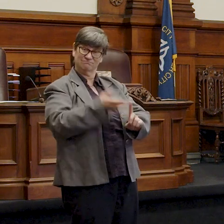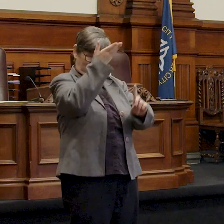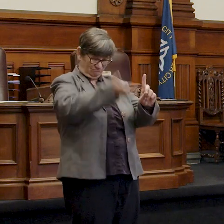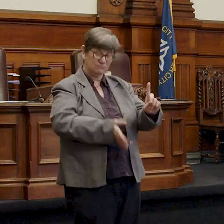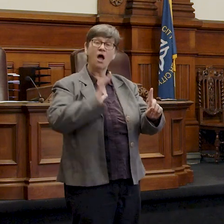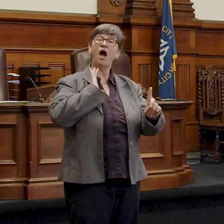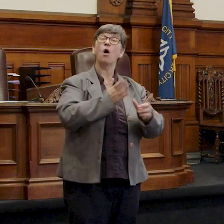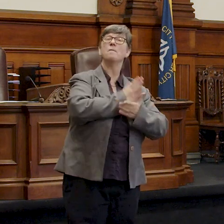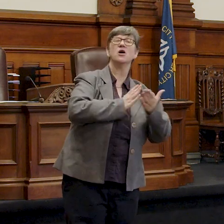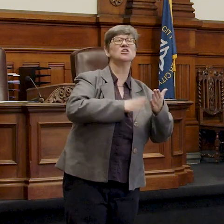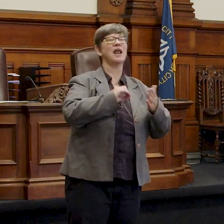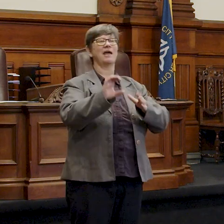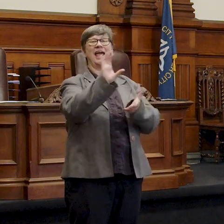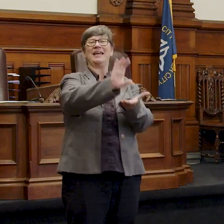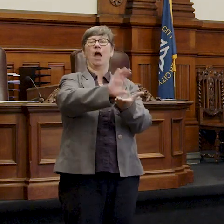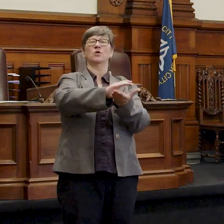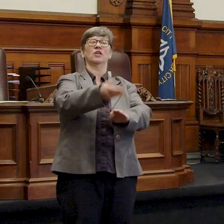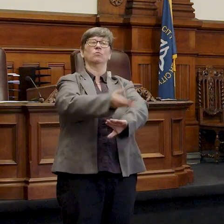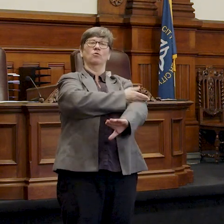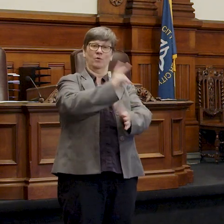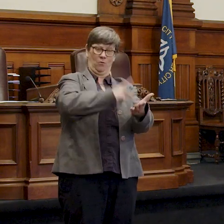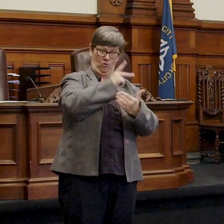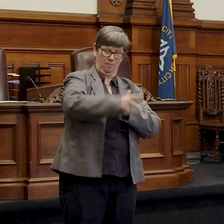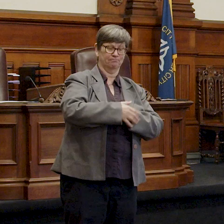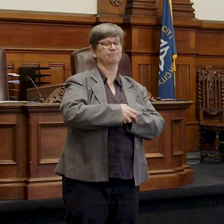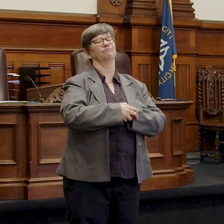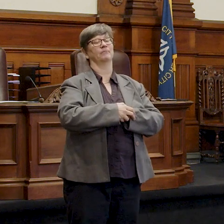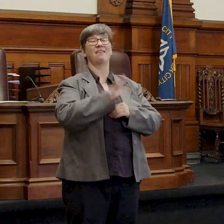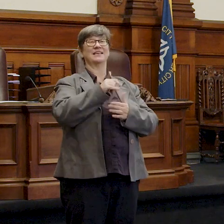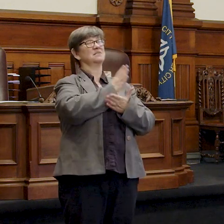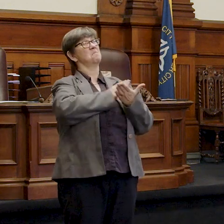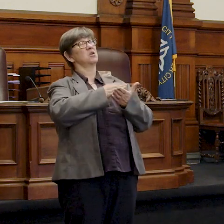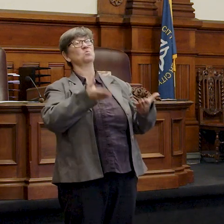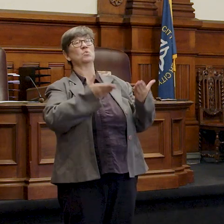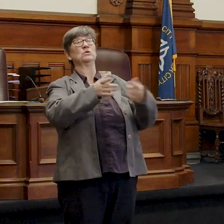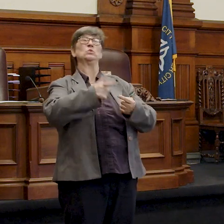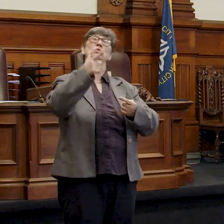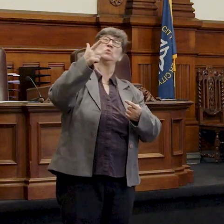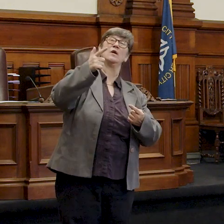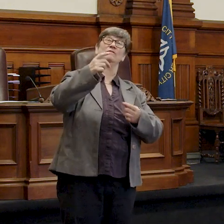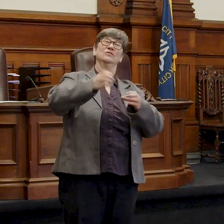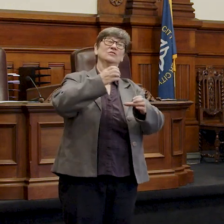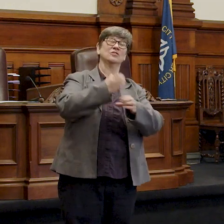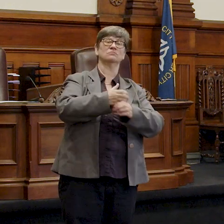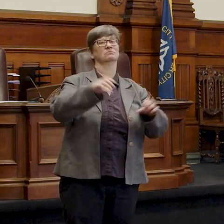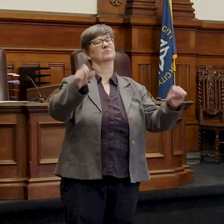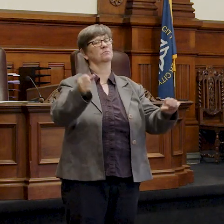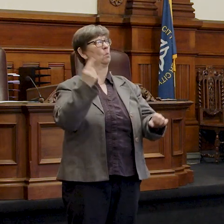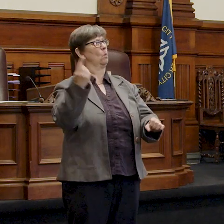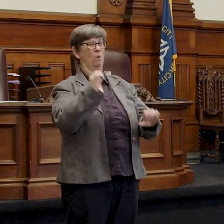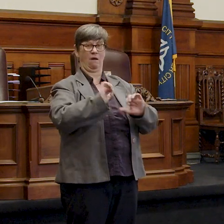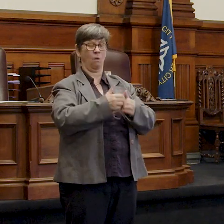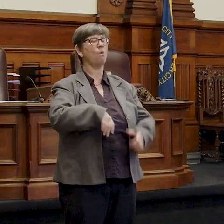program. Bringing our budget into the 21st century would not be possible without the outstanding work of